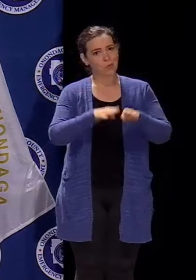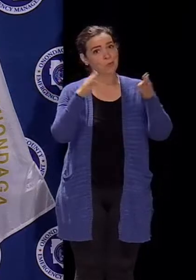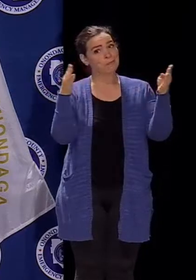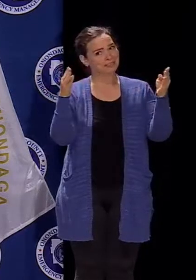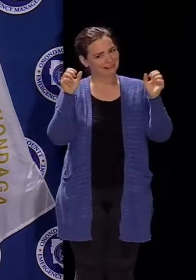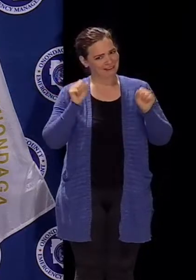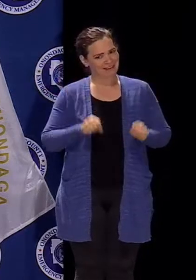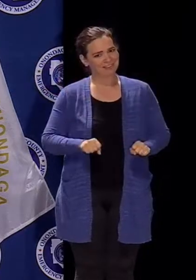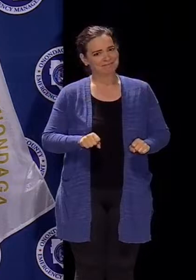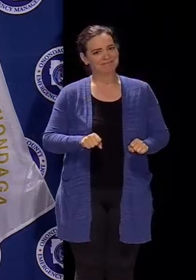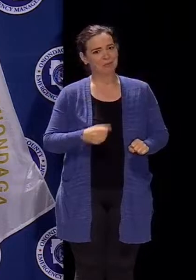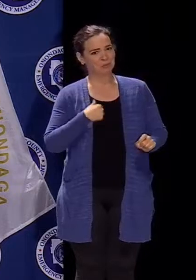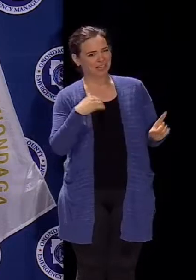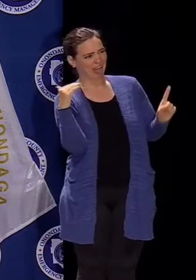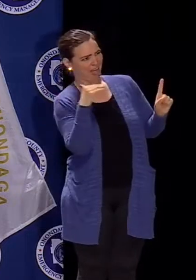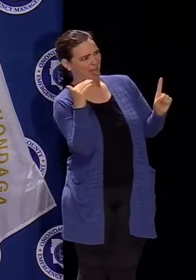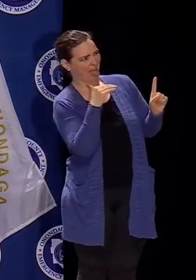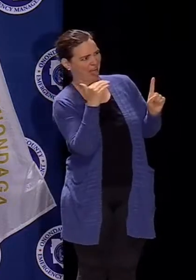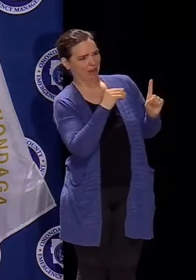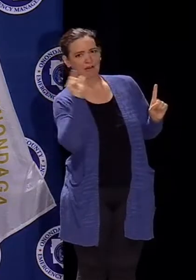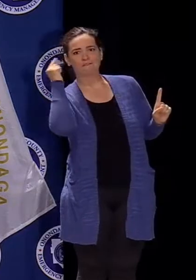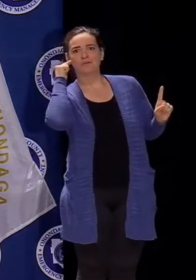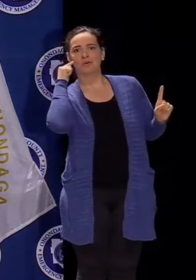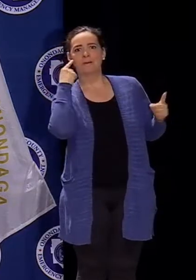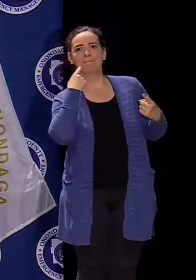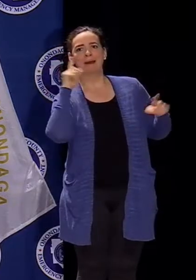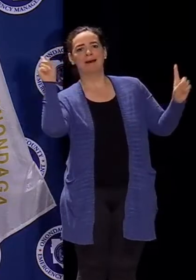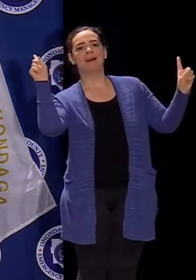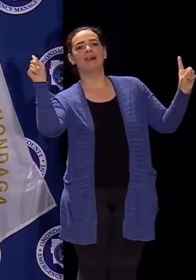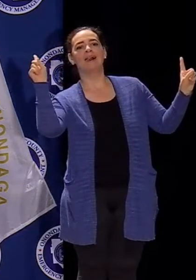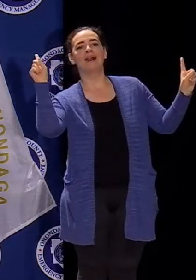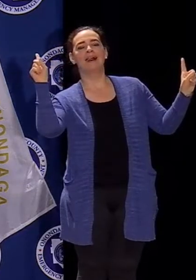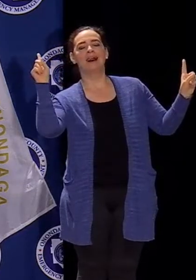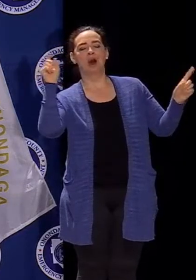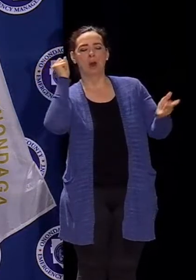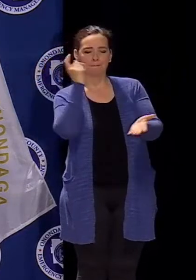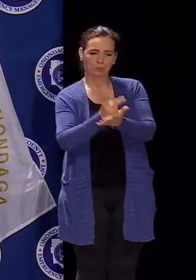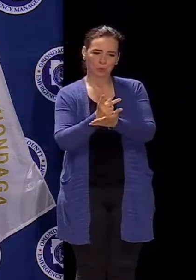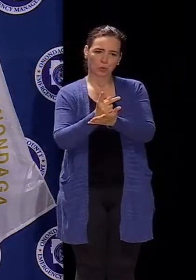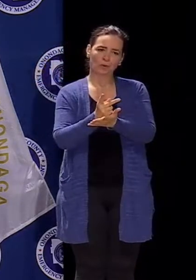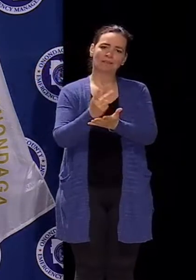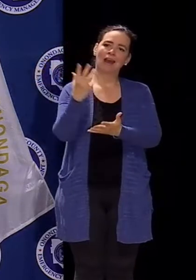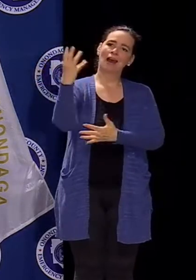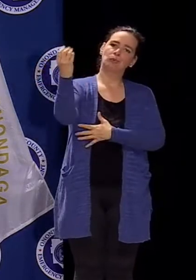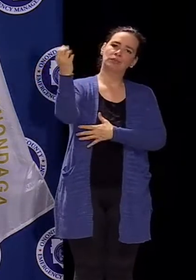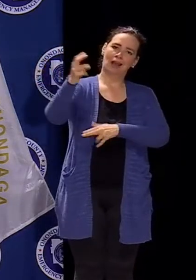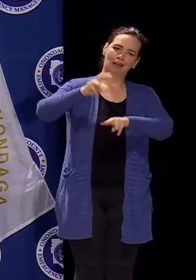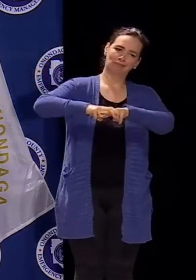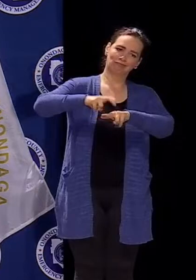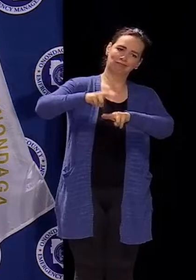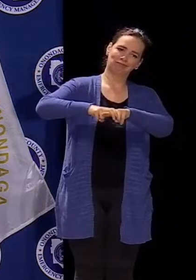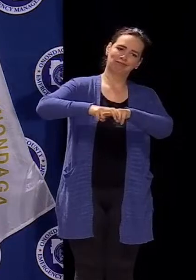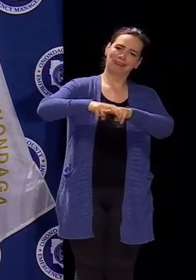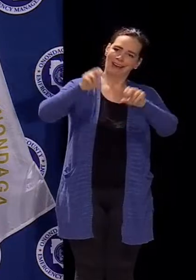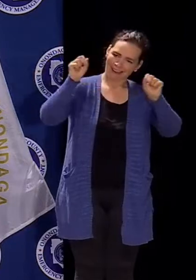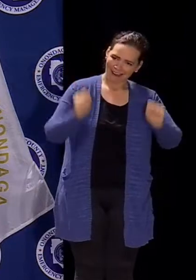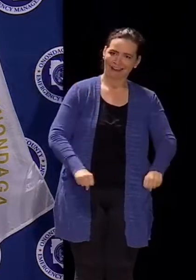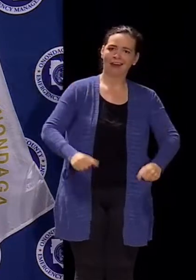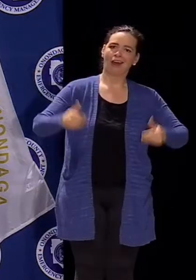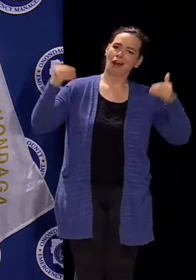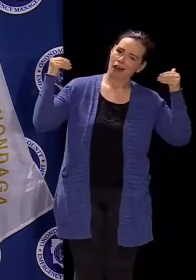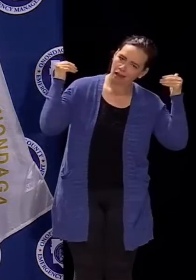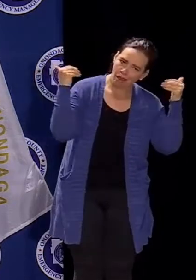have outdoor seating opened up at restaurants. We heard from the governor